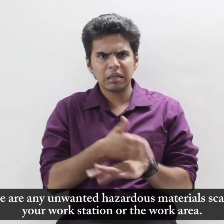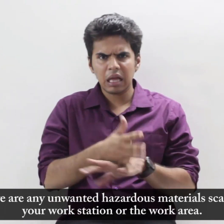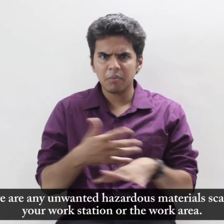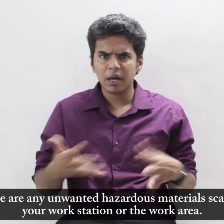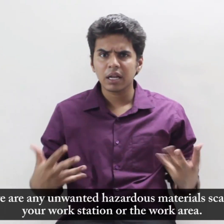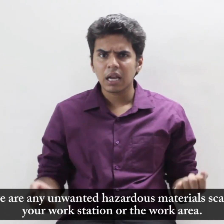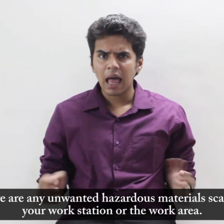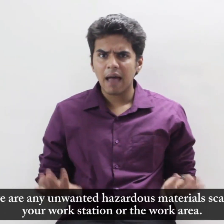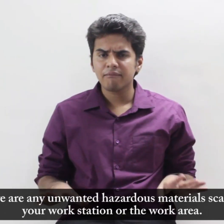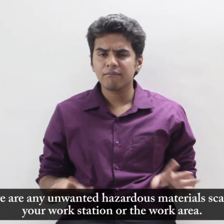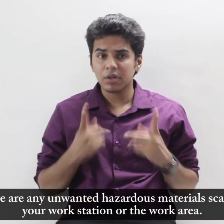area.